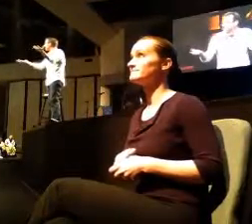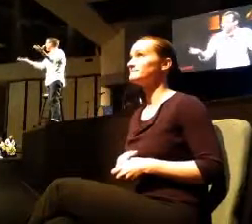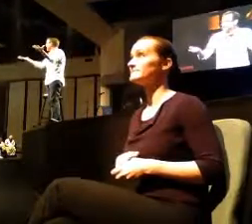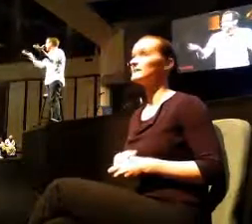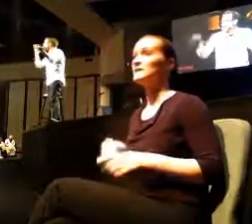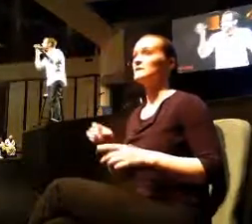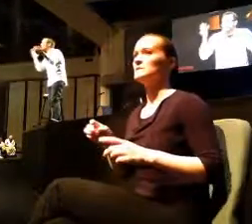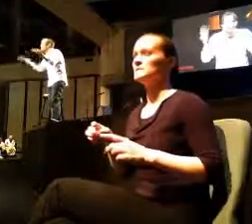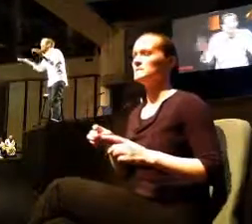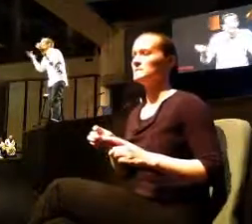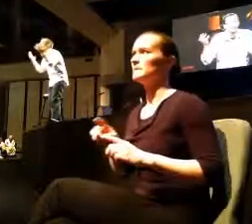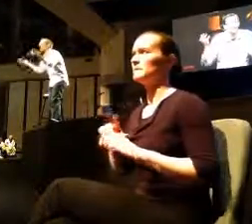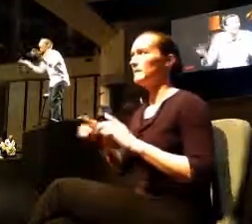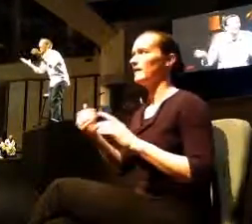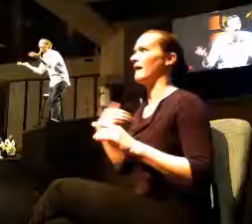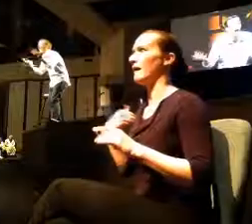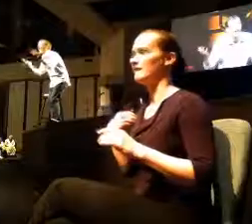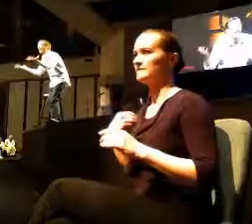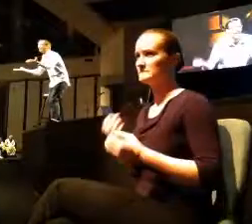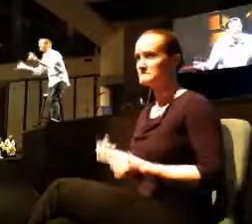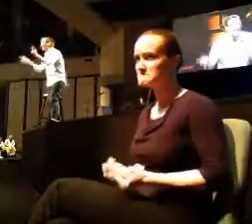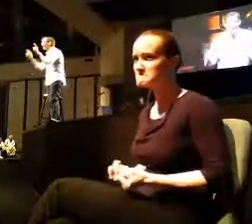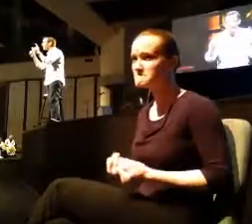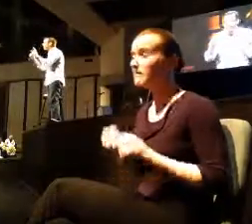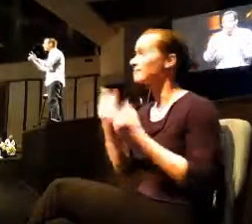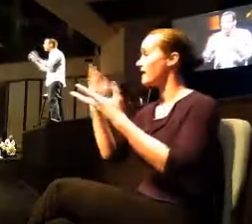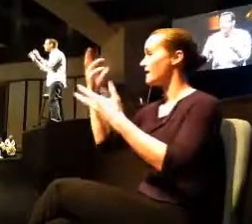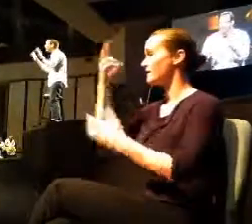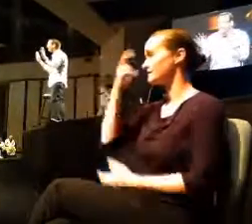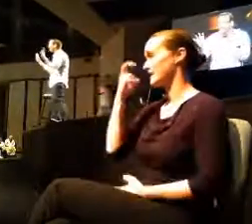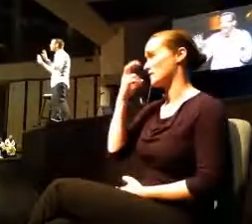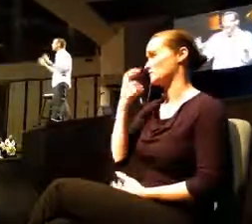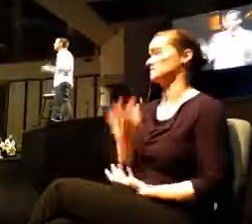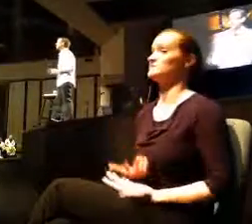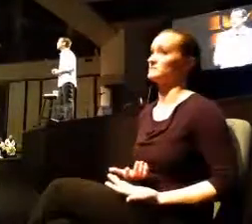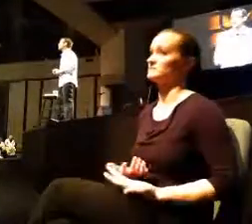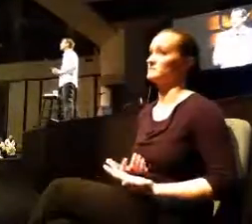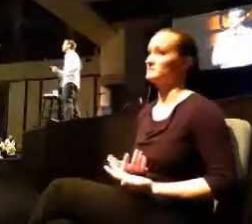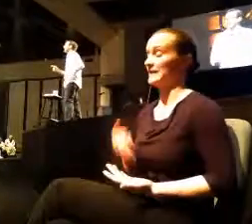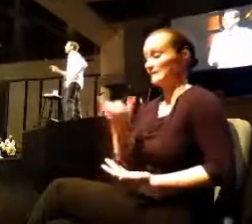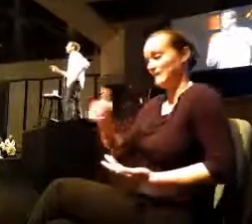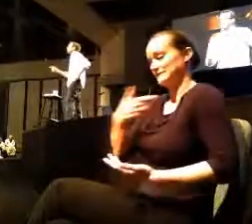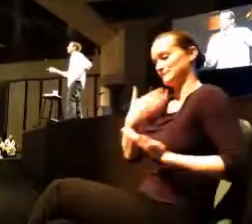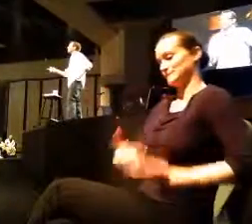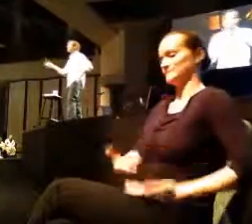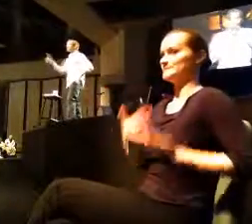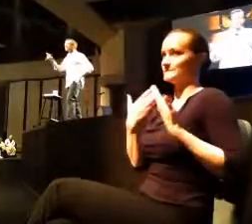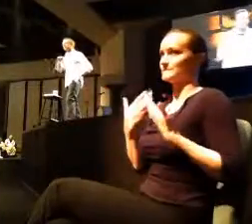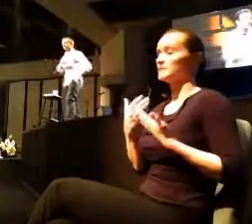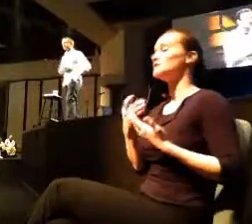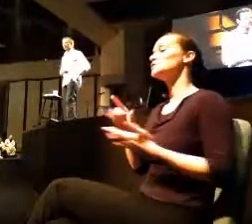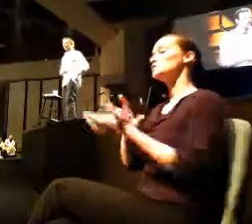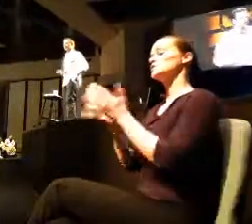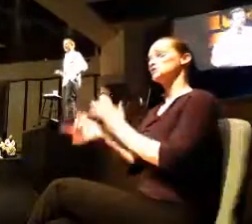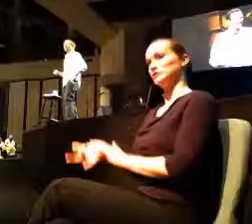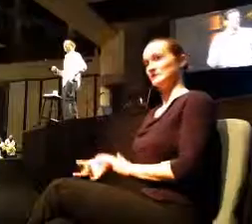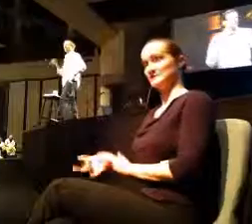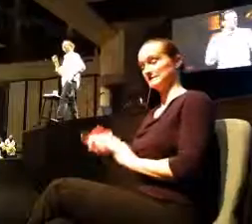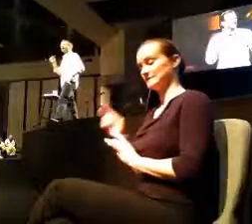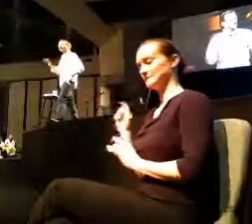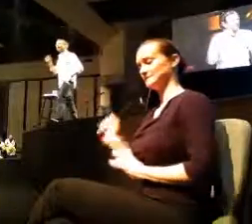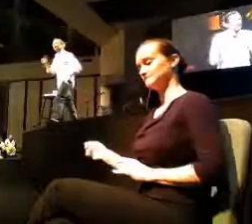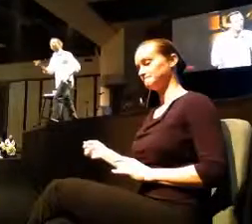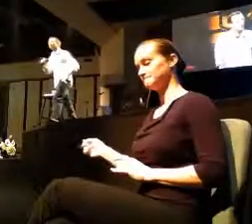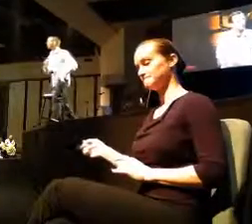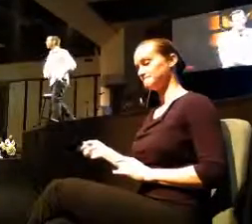doubt. And it is just who I am. And the beauty of what happens in this story is what Jesus doesn't do. This